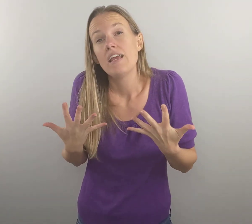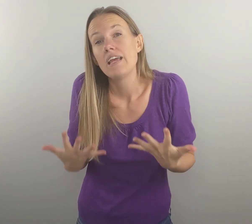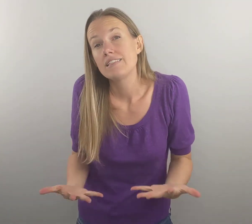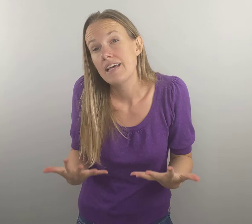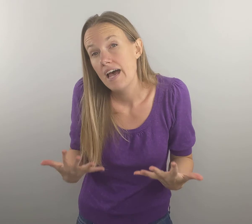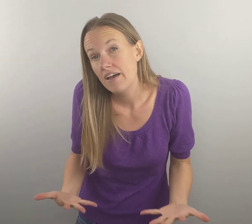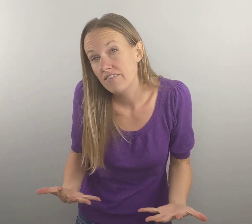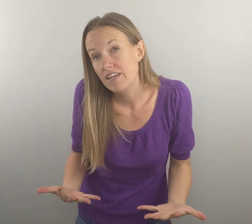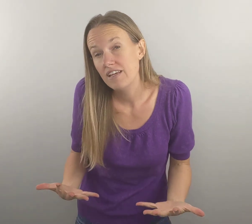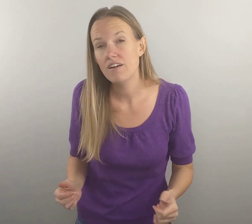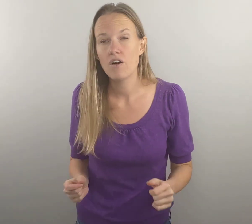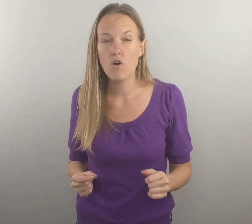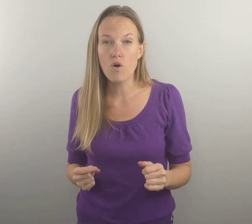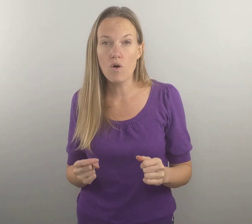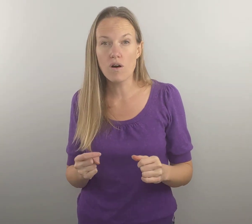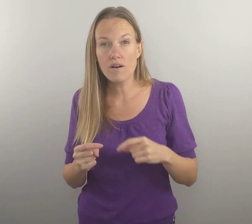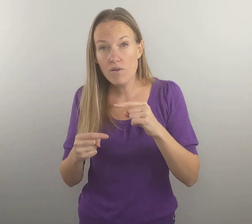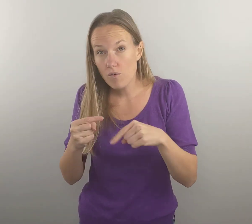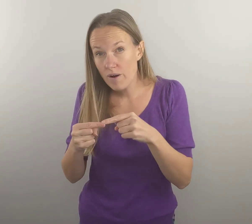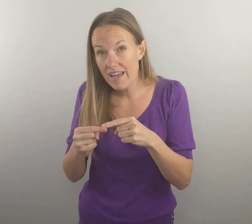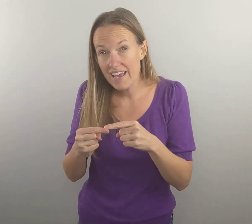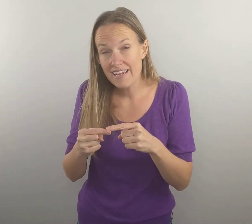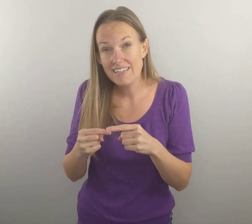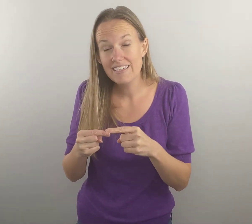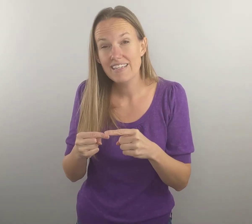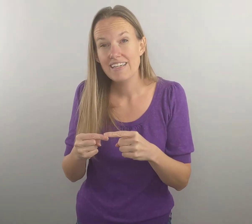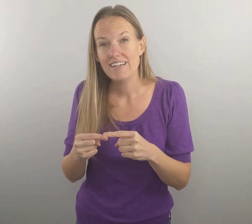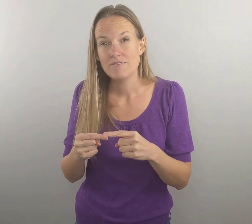hangs heavy, or when